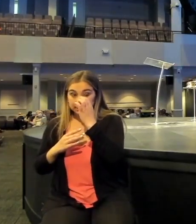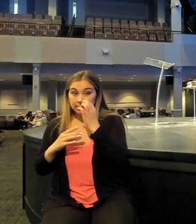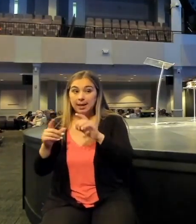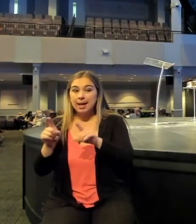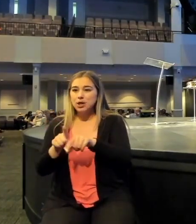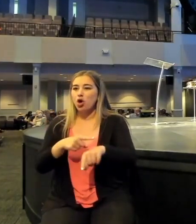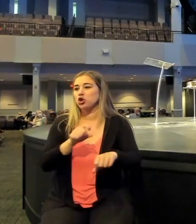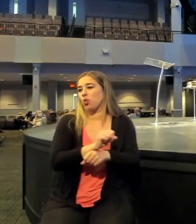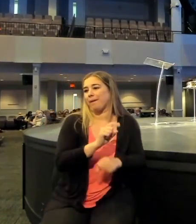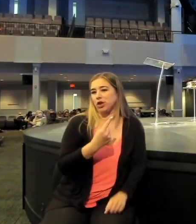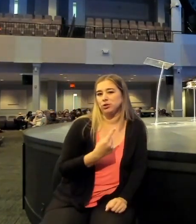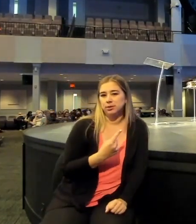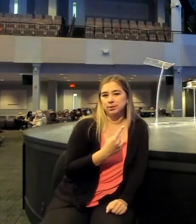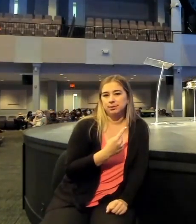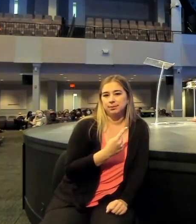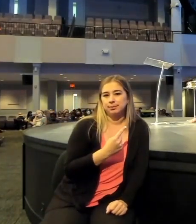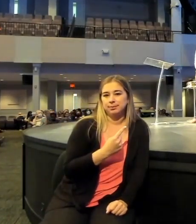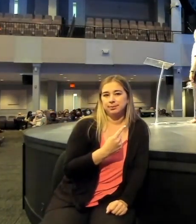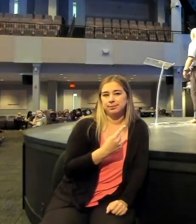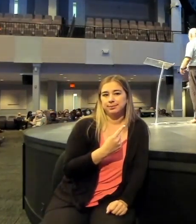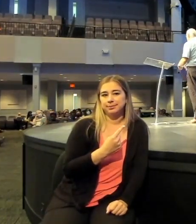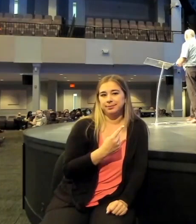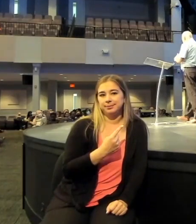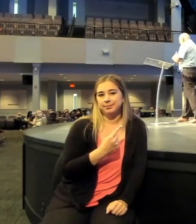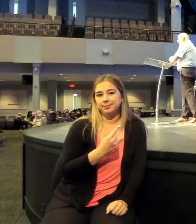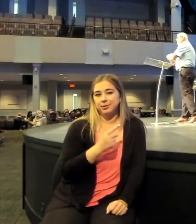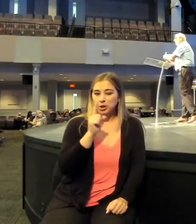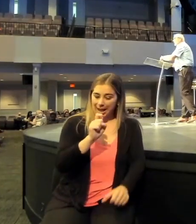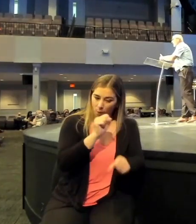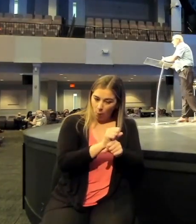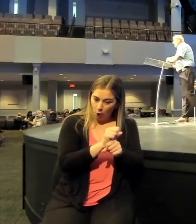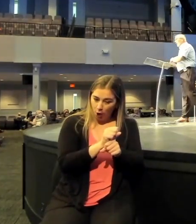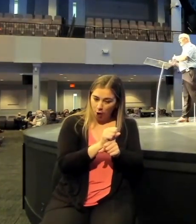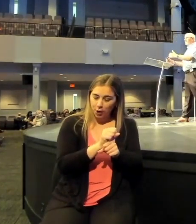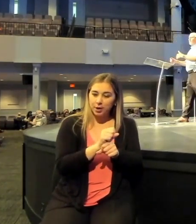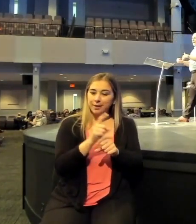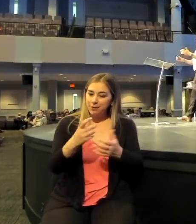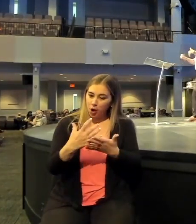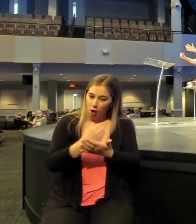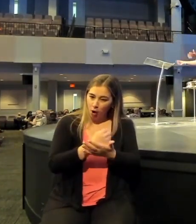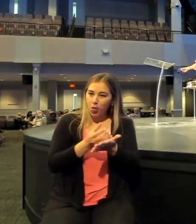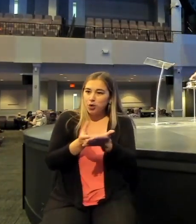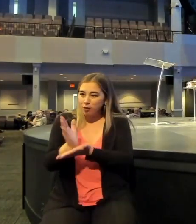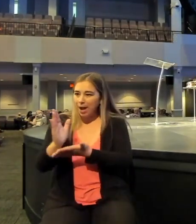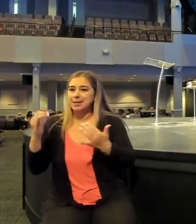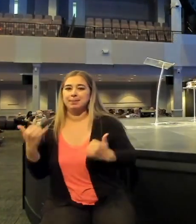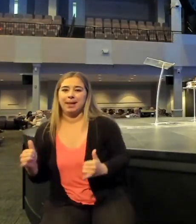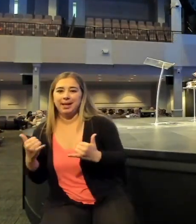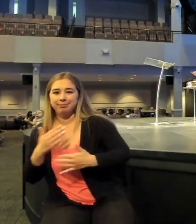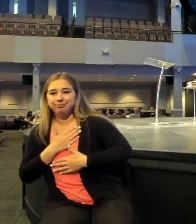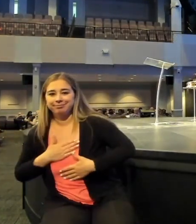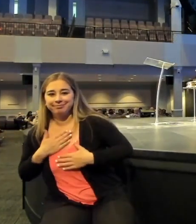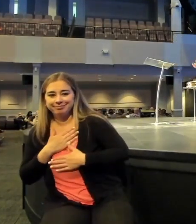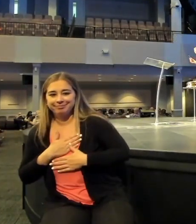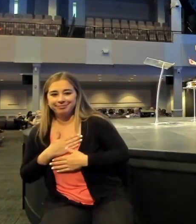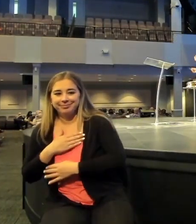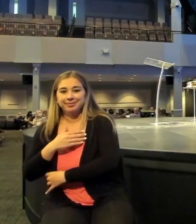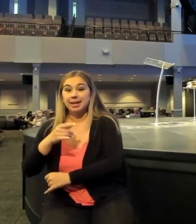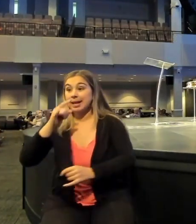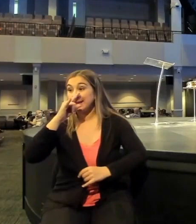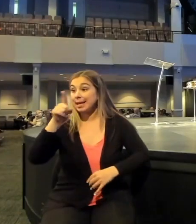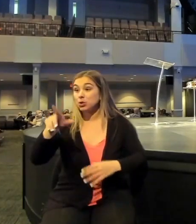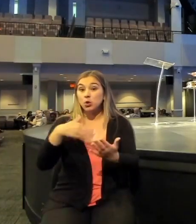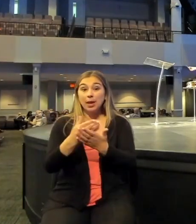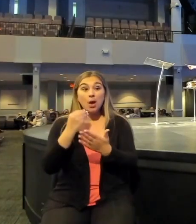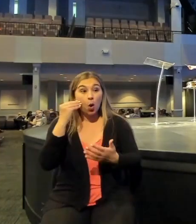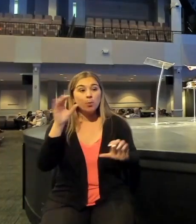long as you did this first. Okay, you got to work before you earn the right to play. By work. Kids, when you come